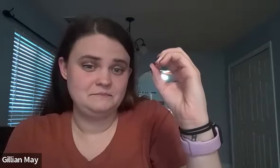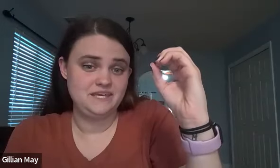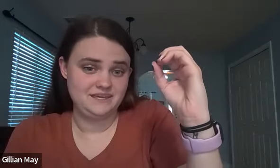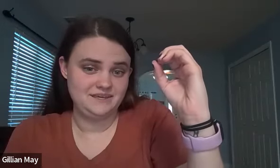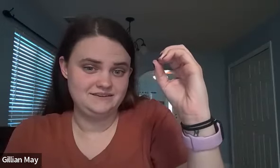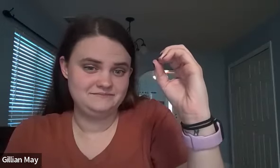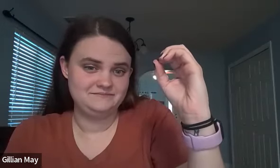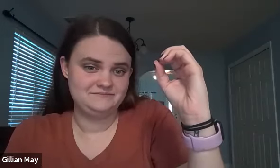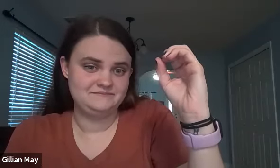P,